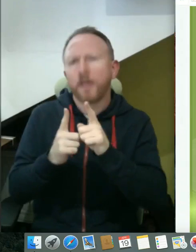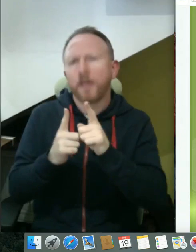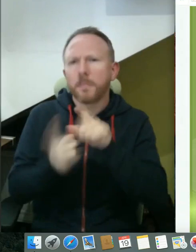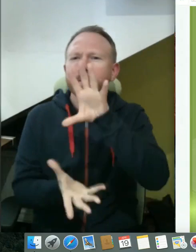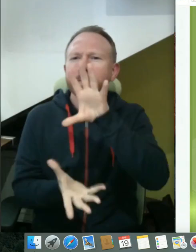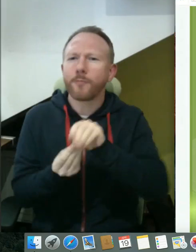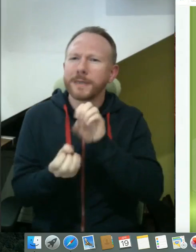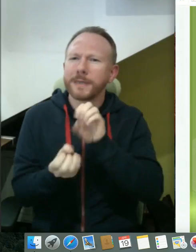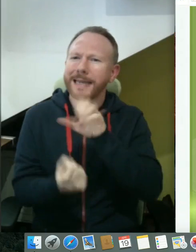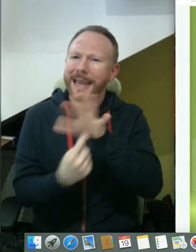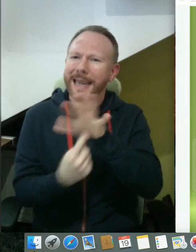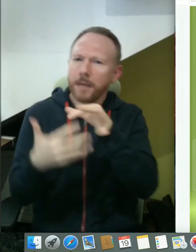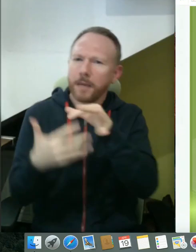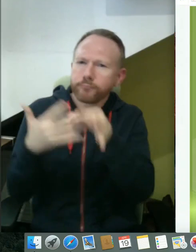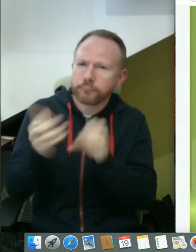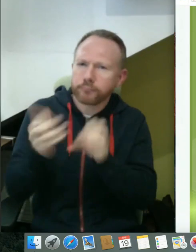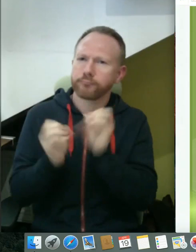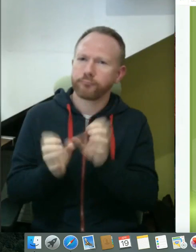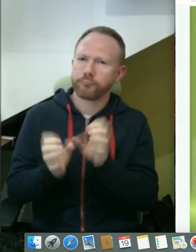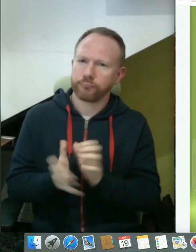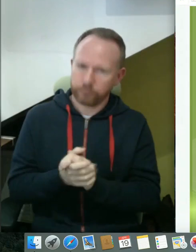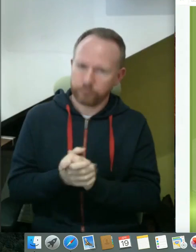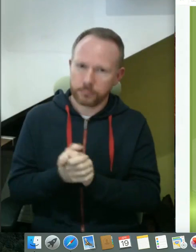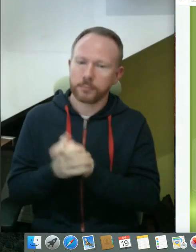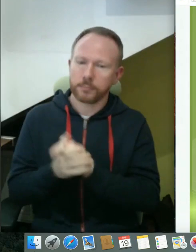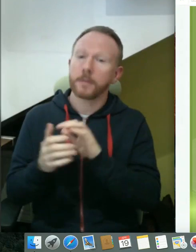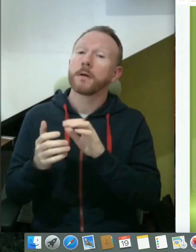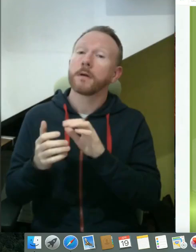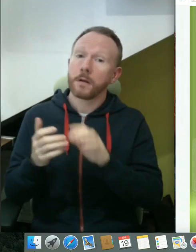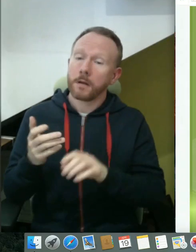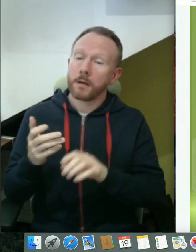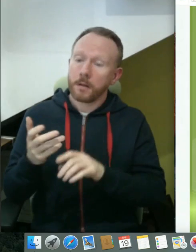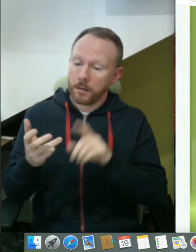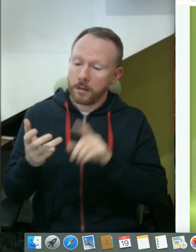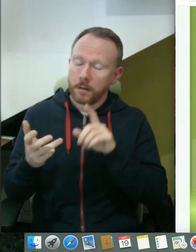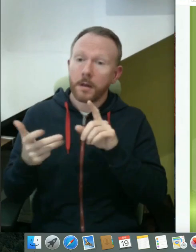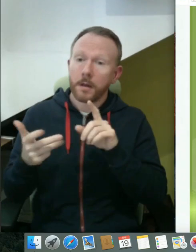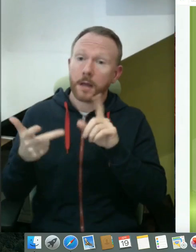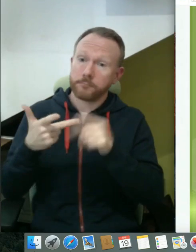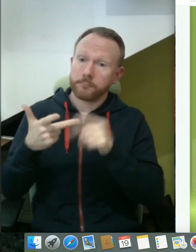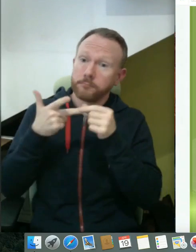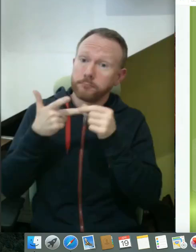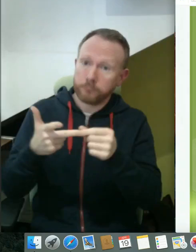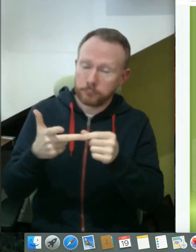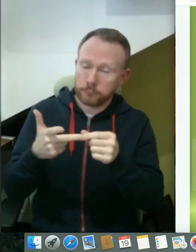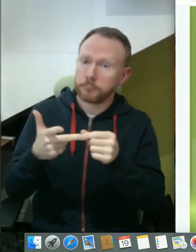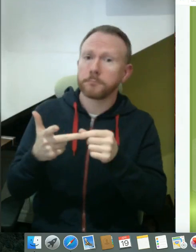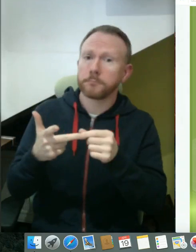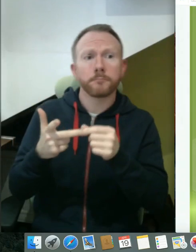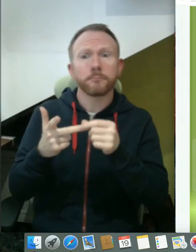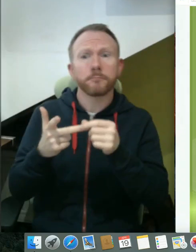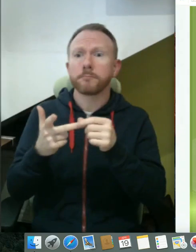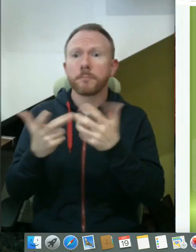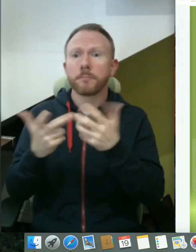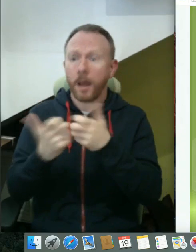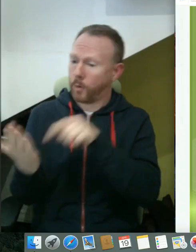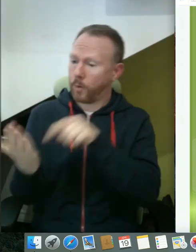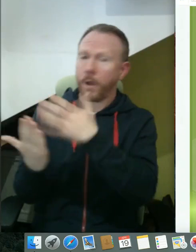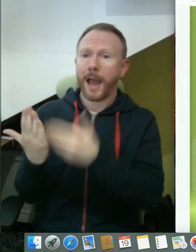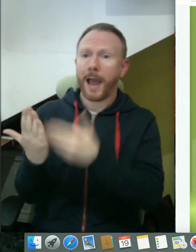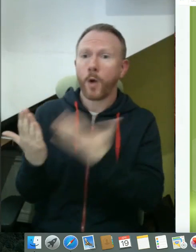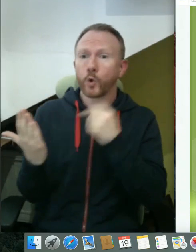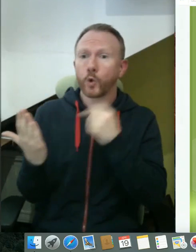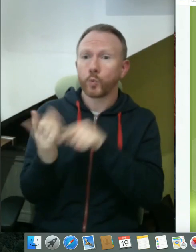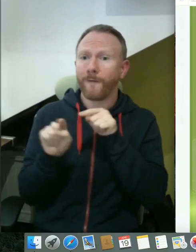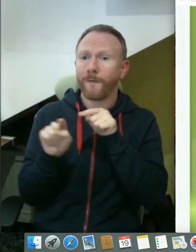sections. We'll then mention the way it's being used currently, and then there'll be time for you